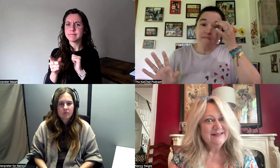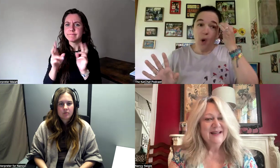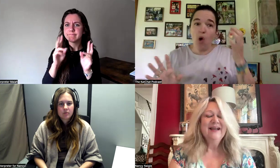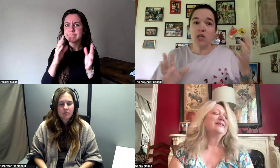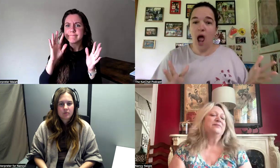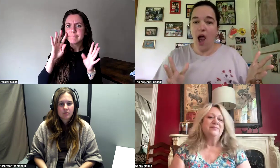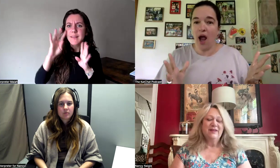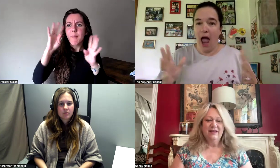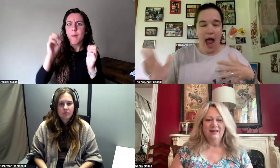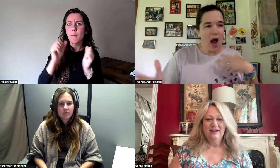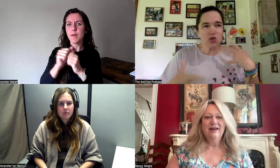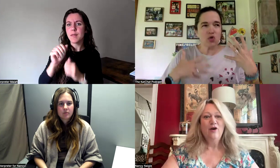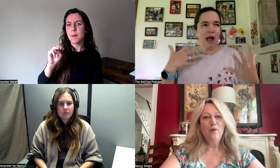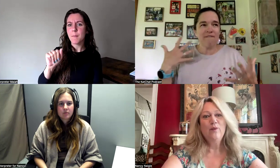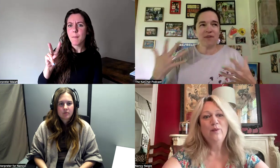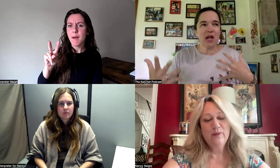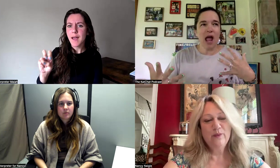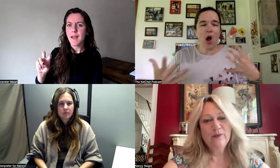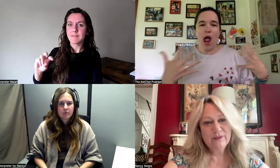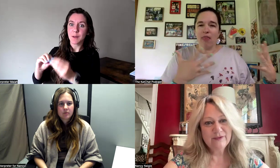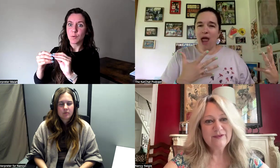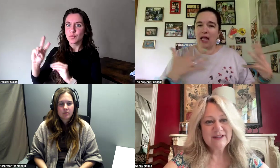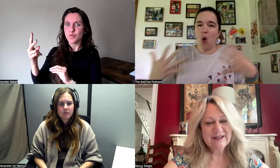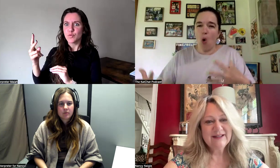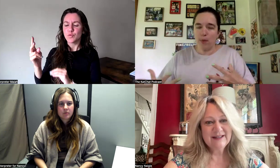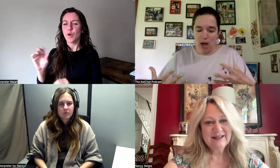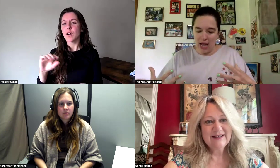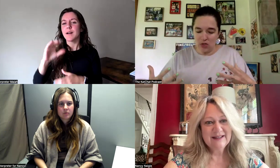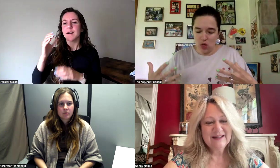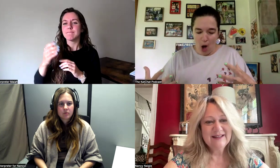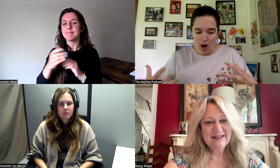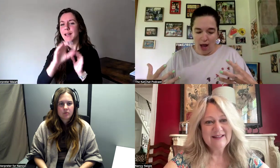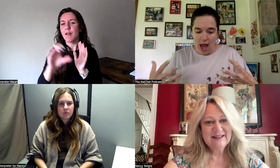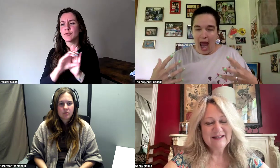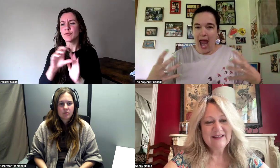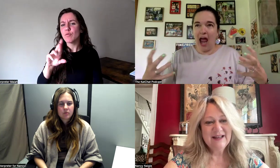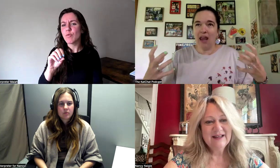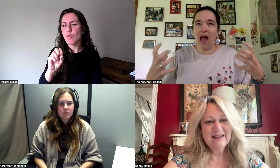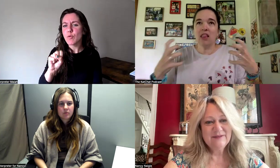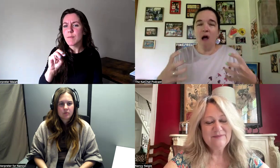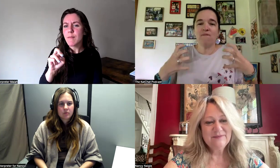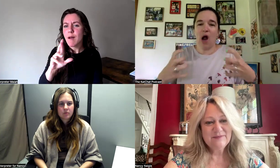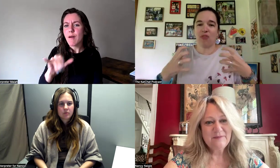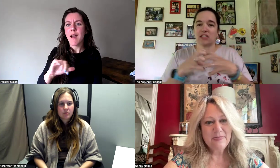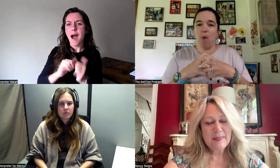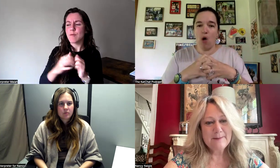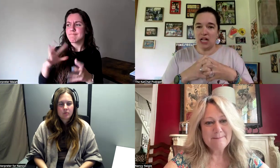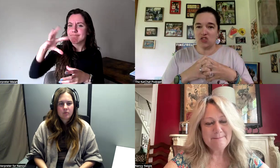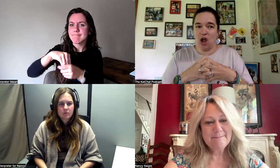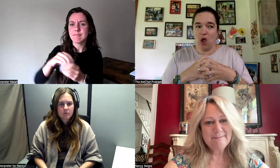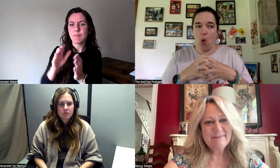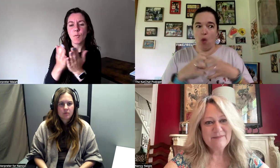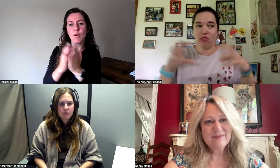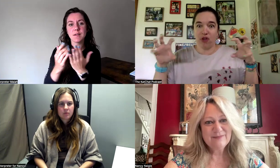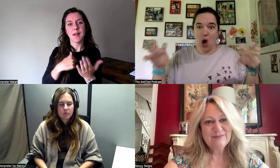Rosemary for Tug? How to like be like that incorporated into the book? And I love how they supported